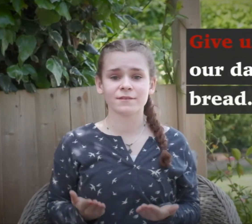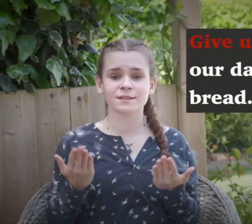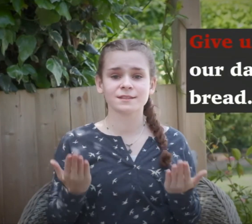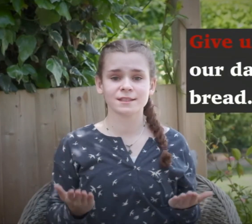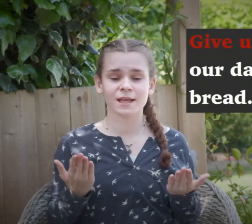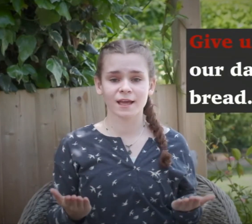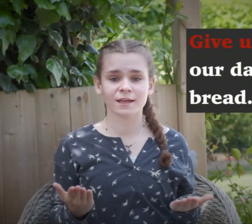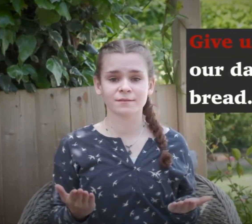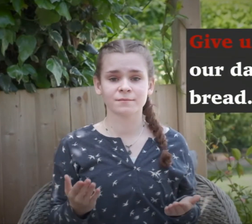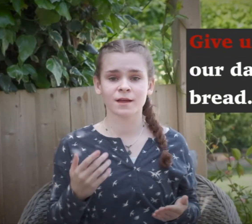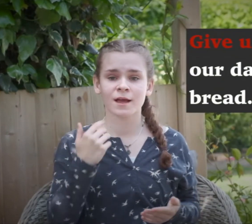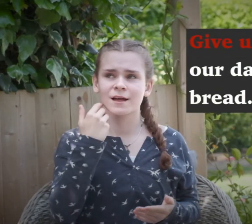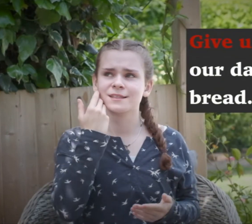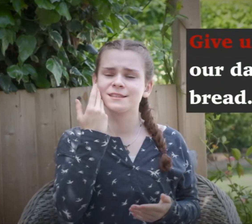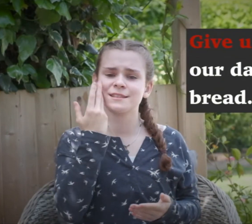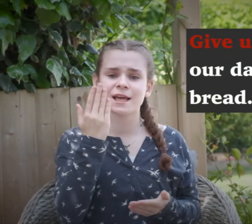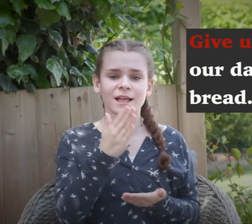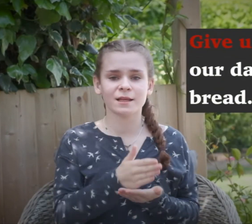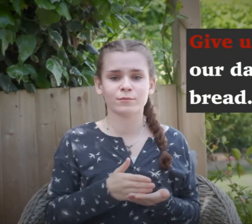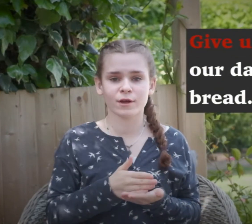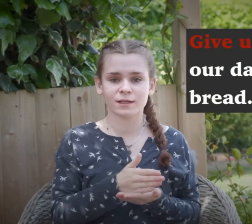Give us today our daily bread.